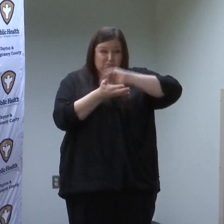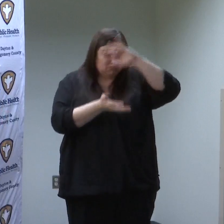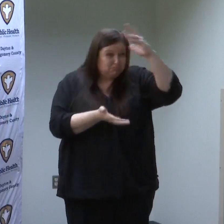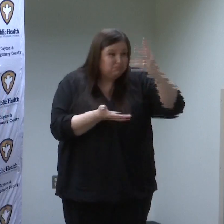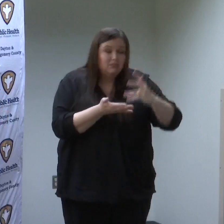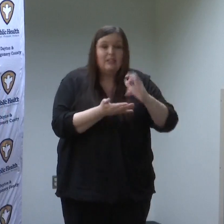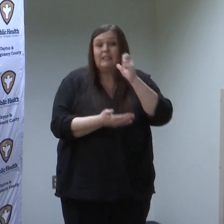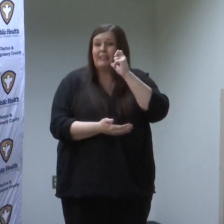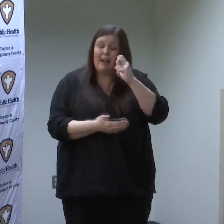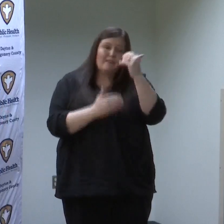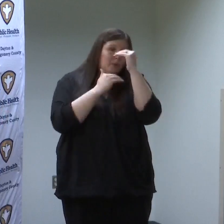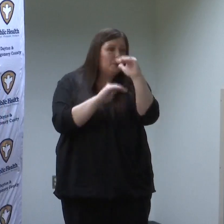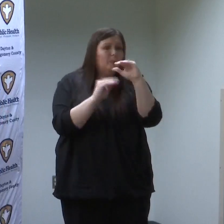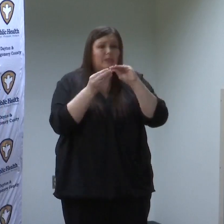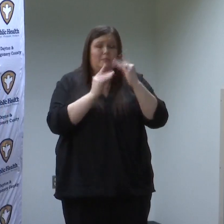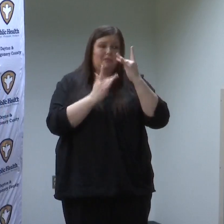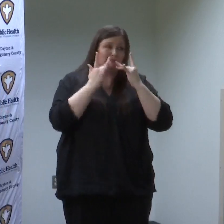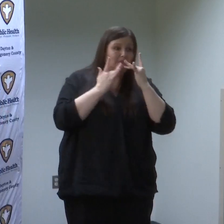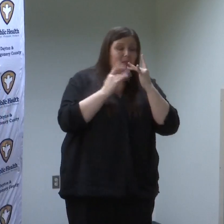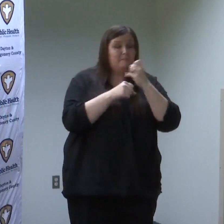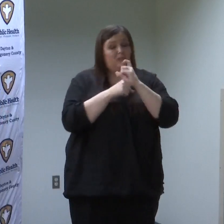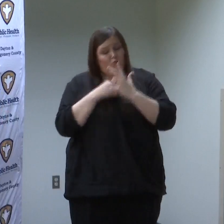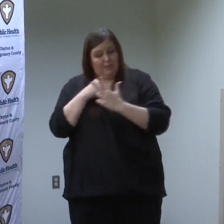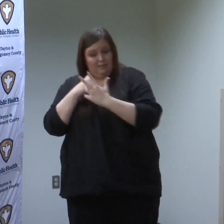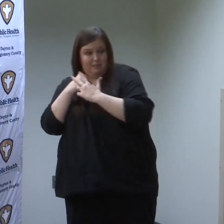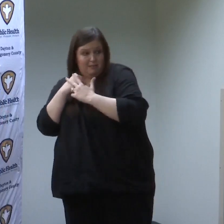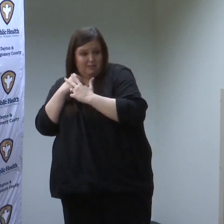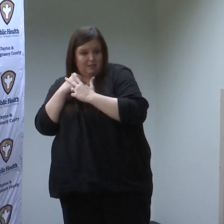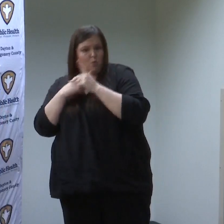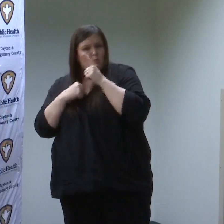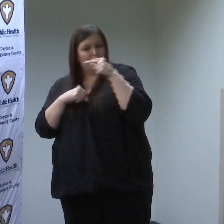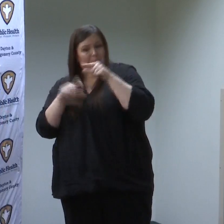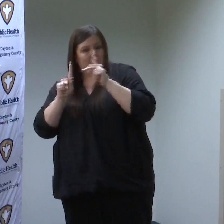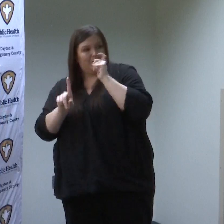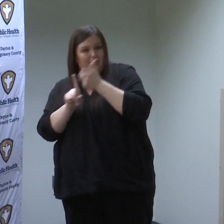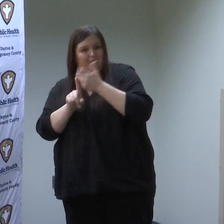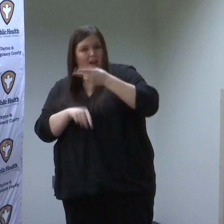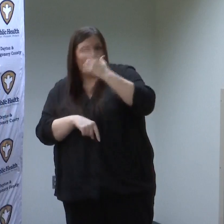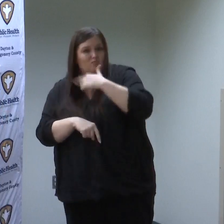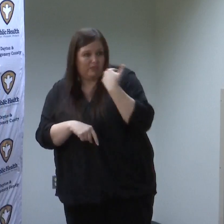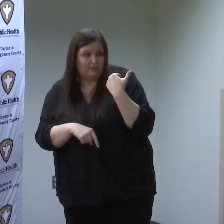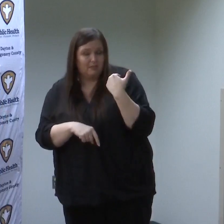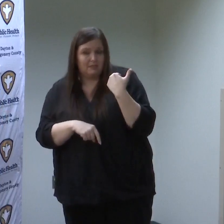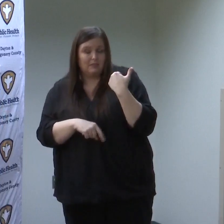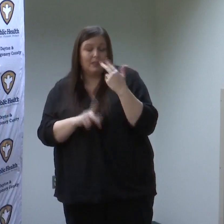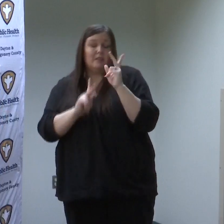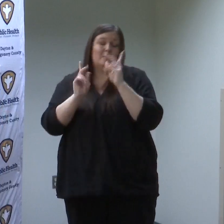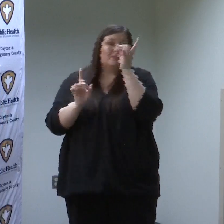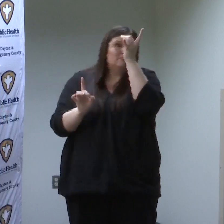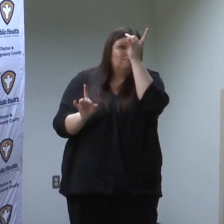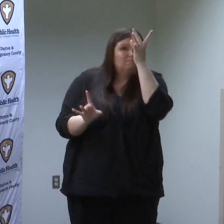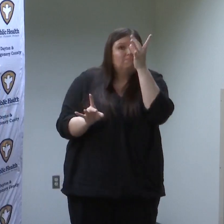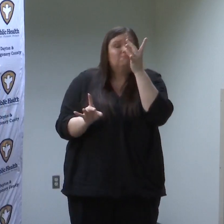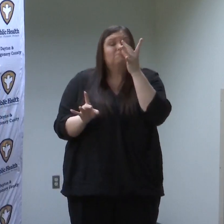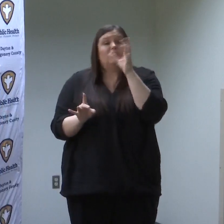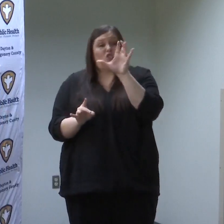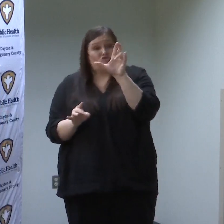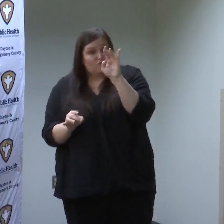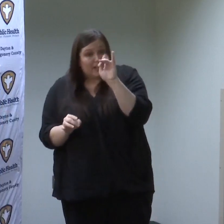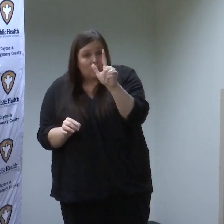test kits, let's make sure we reserve those test kits for those most in need. So individuals severe, critical